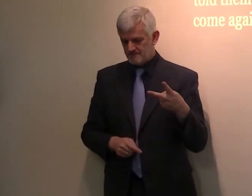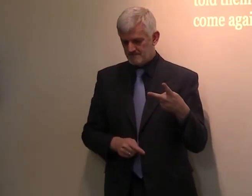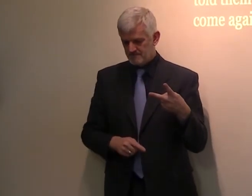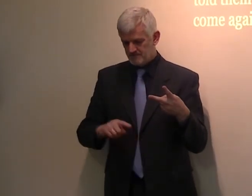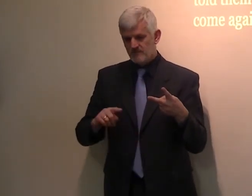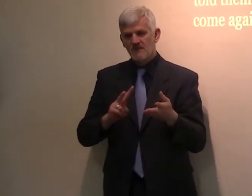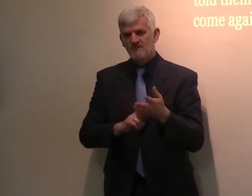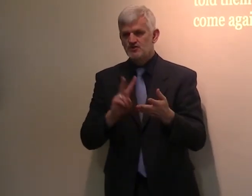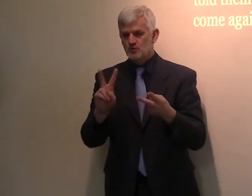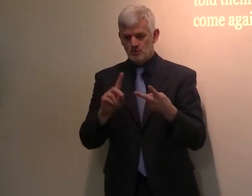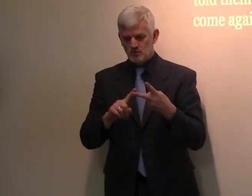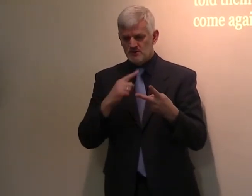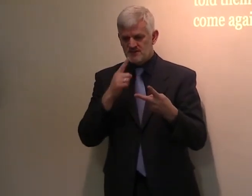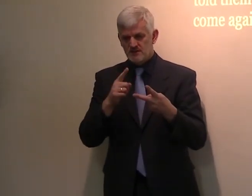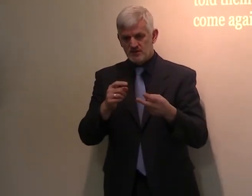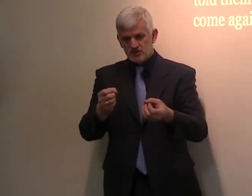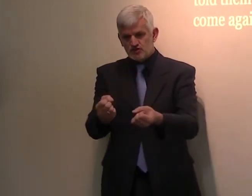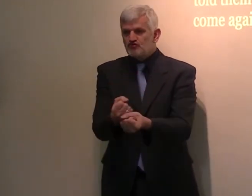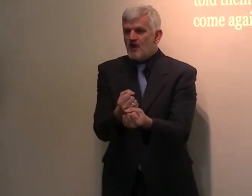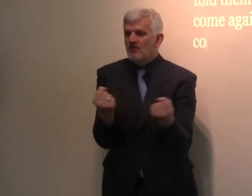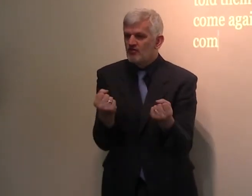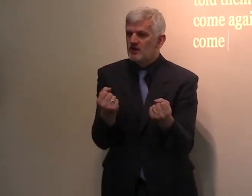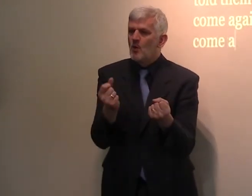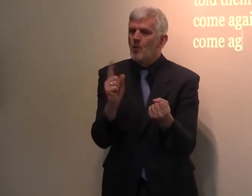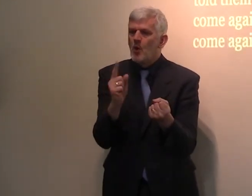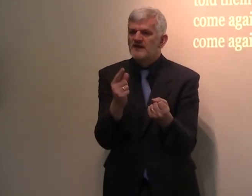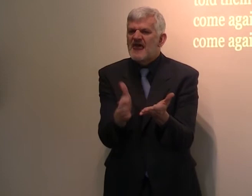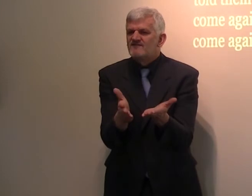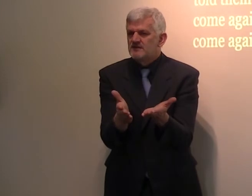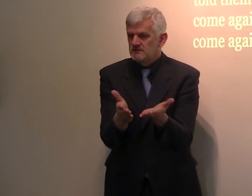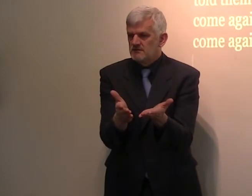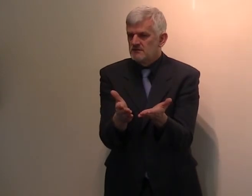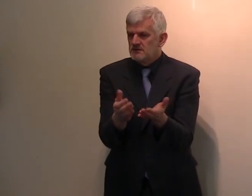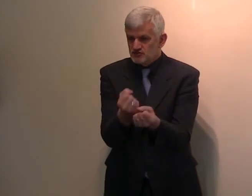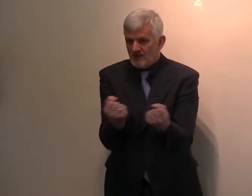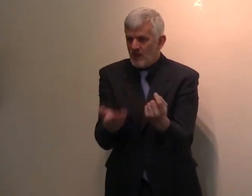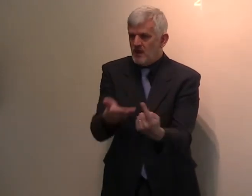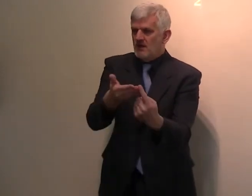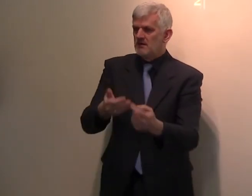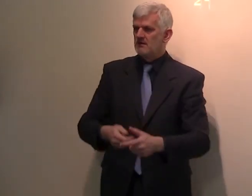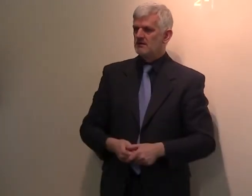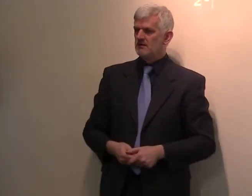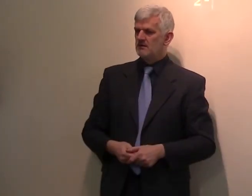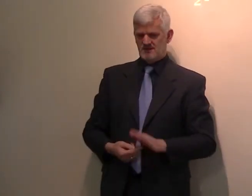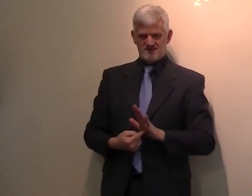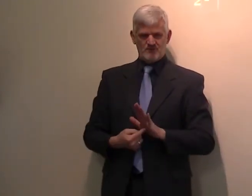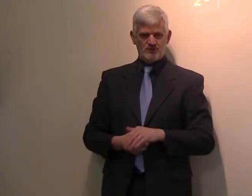verse 2, and strengthen the things which remain. I'm sure you see this is imperative. Each one of them is